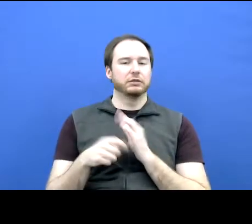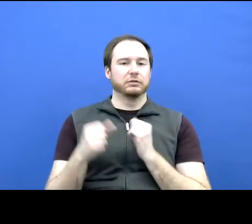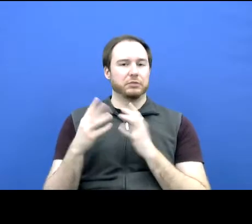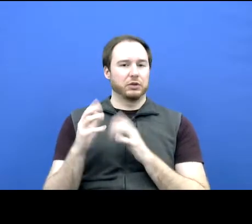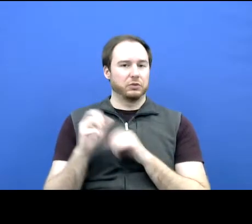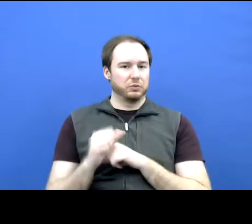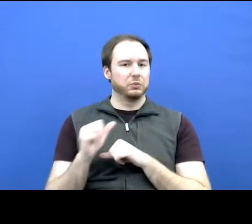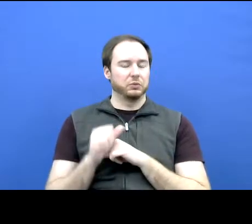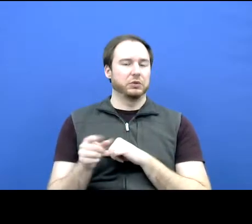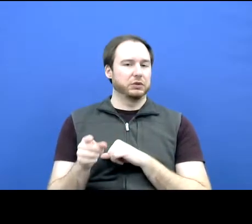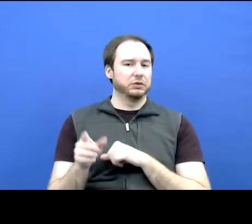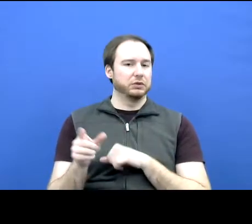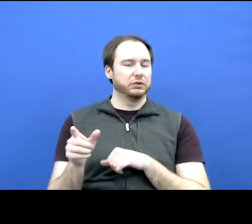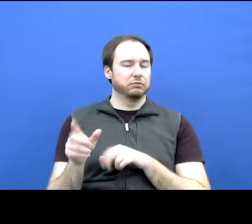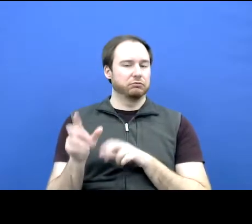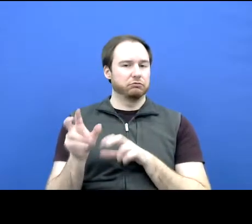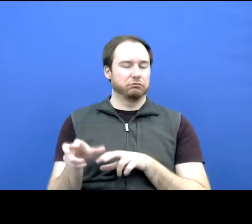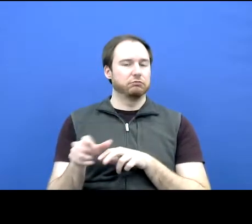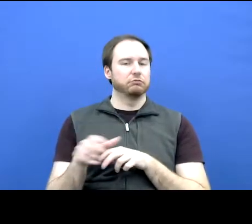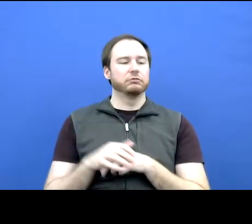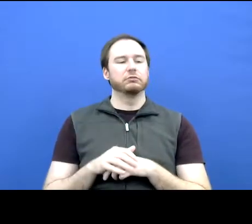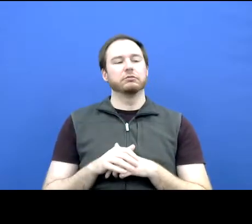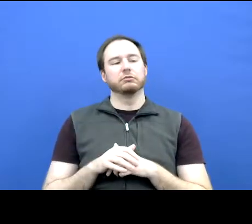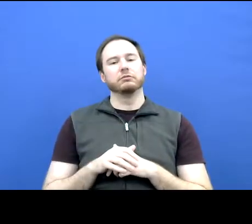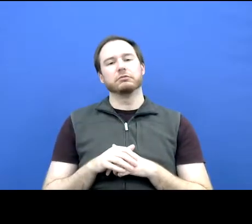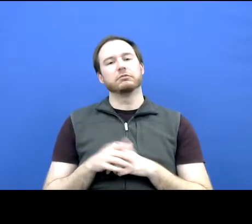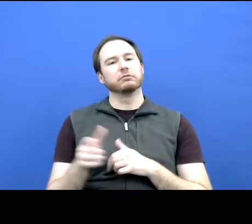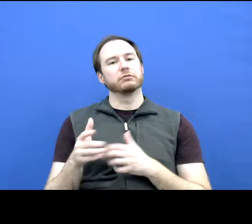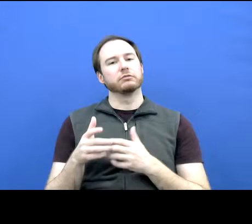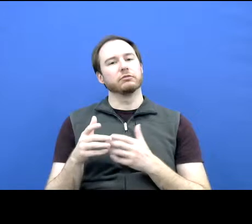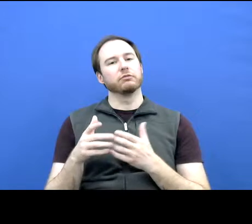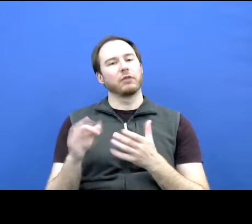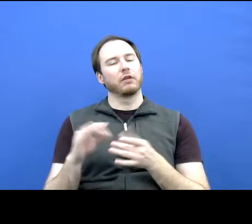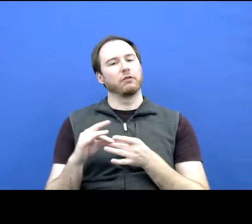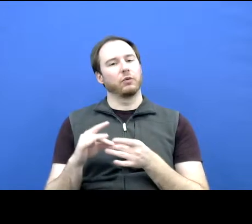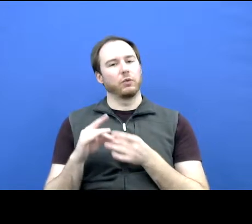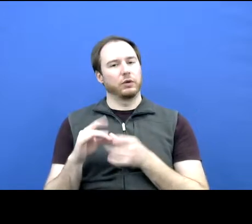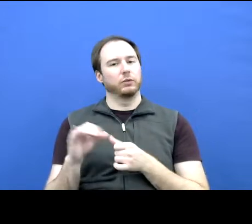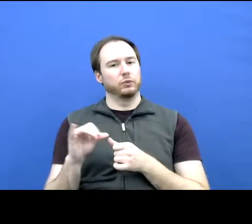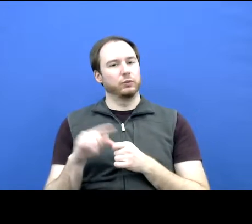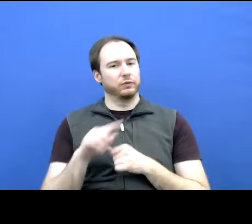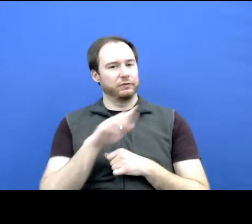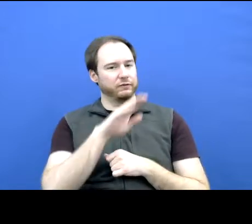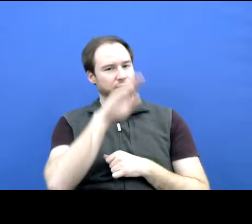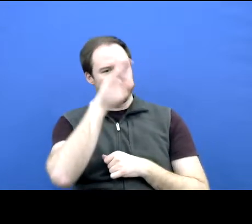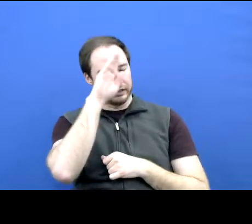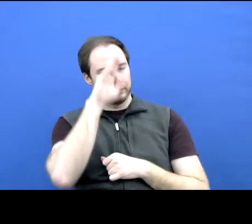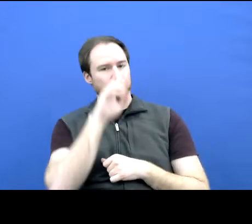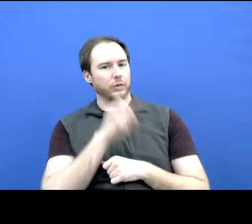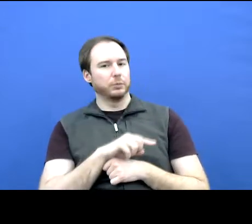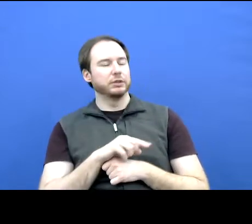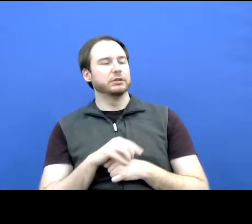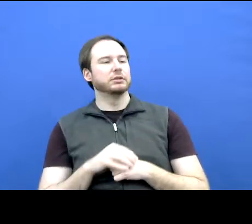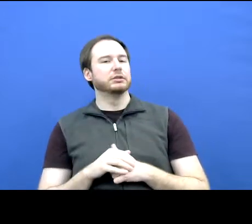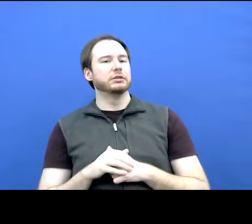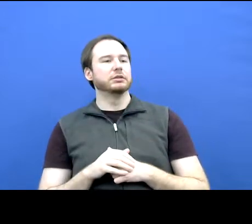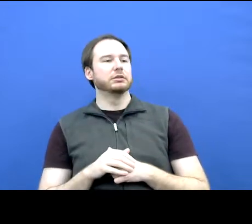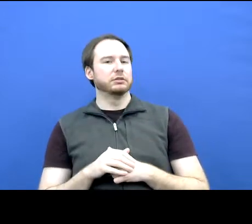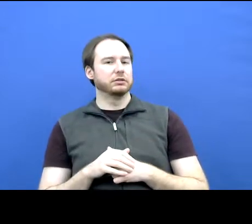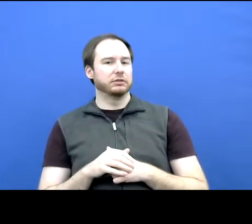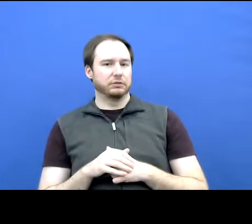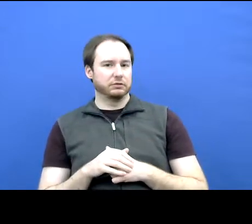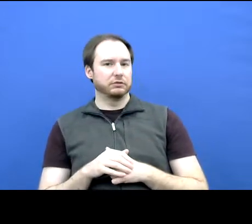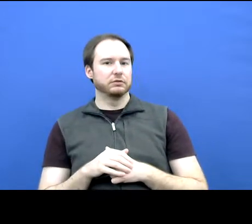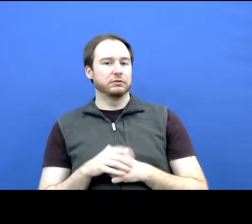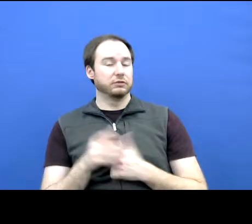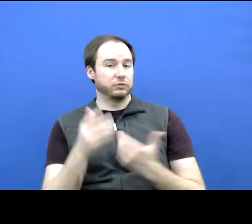work that they do. And they also do a lot of coordination with the fire department. And if anyone